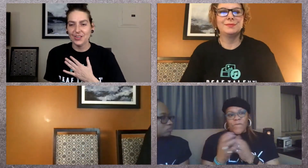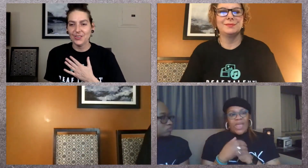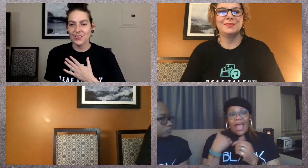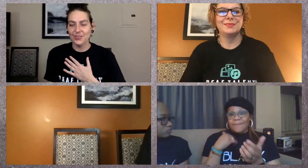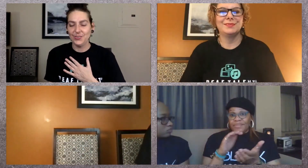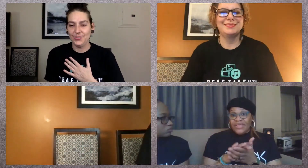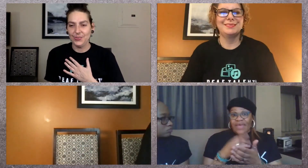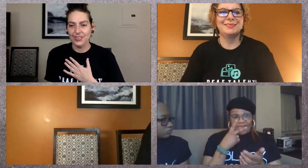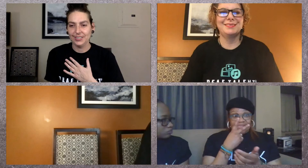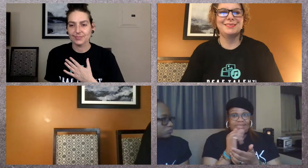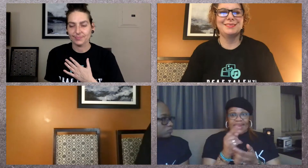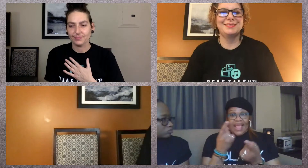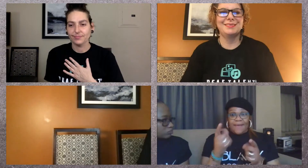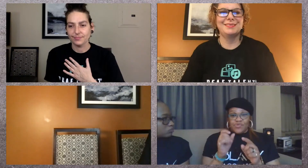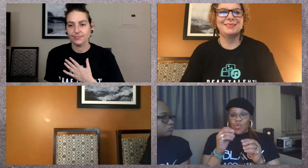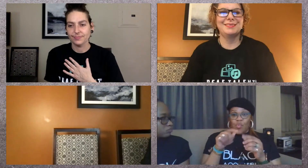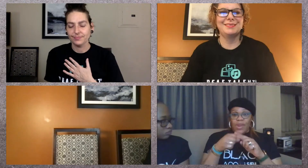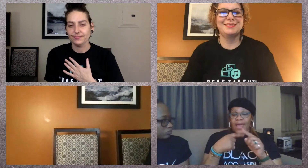positive thinking.